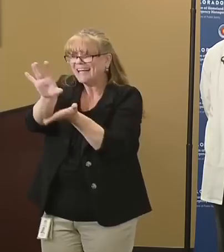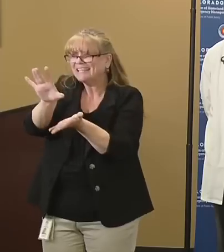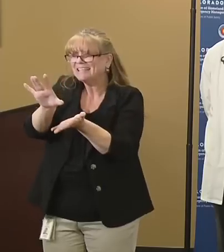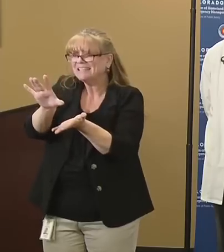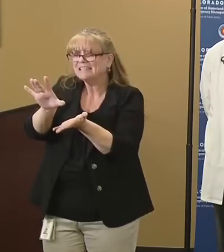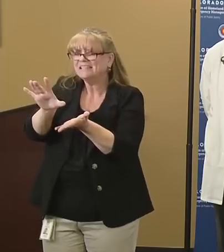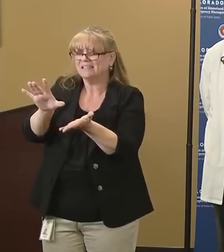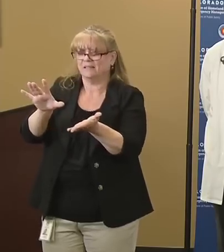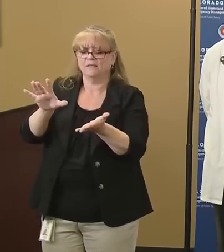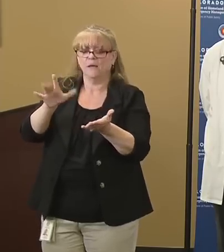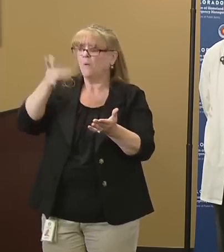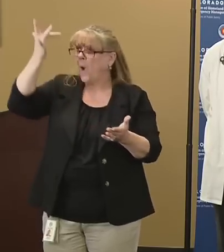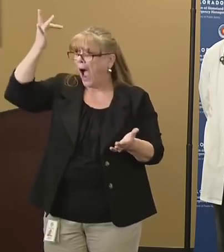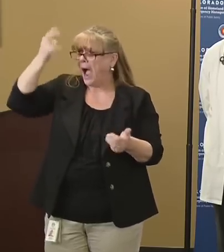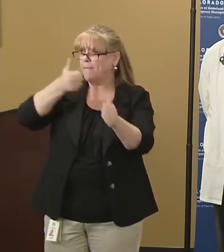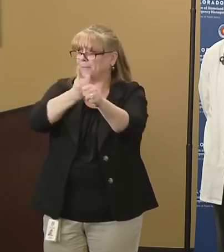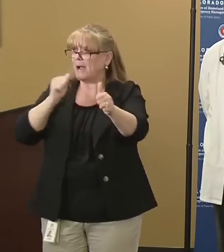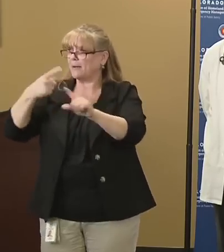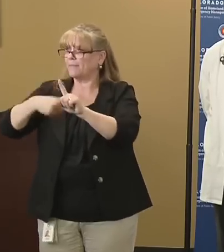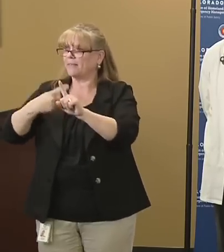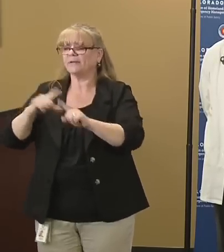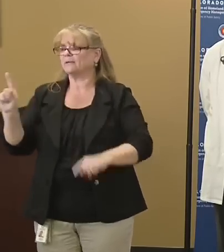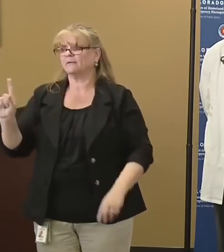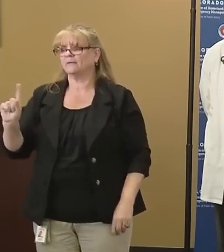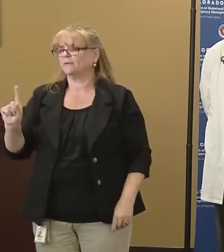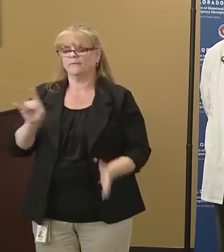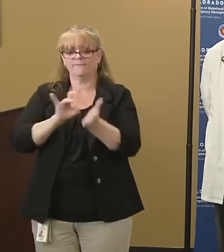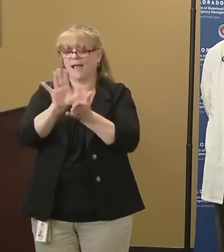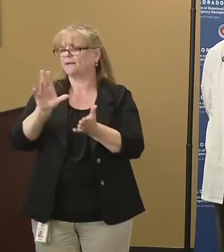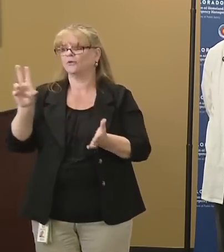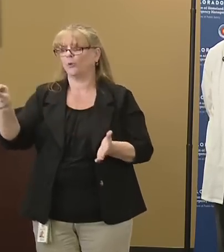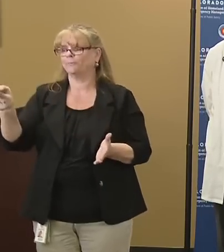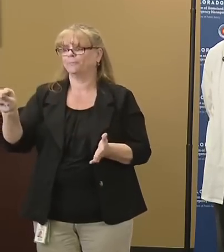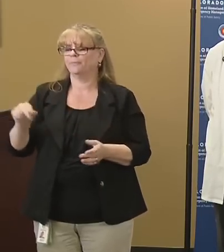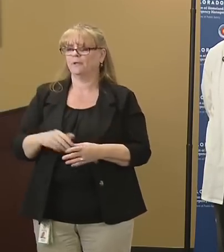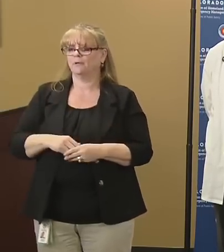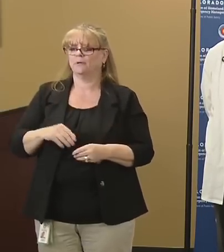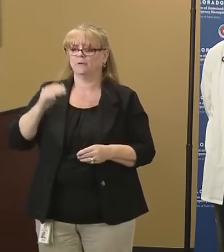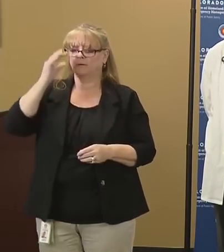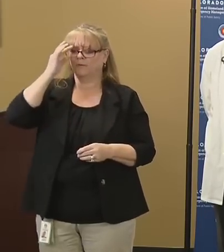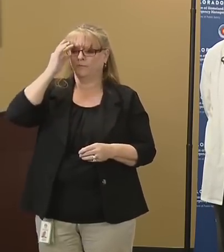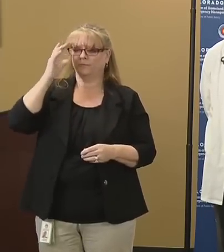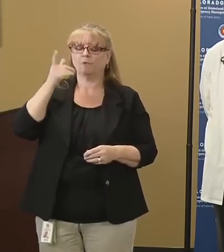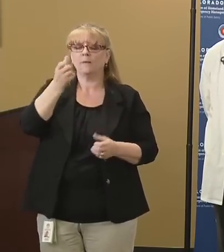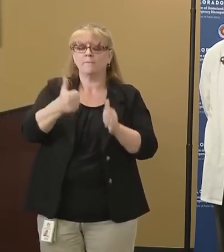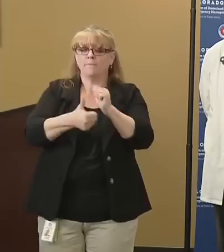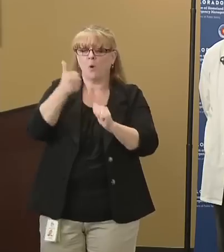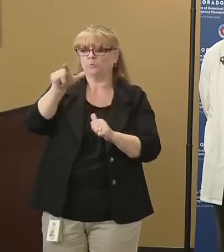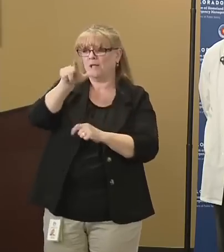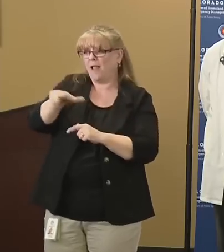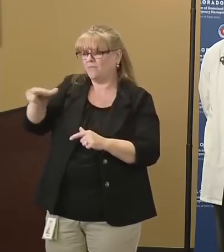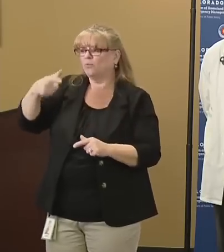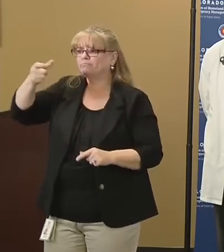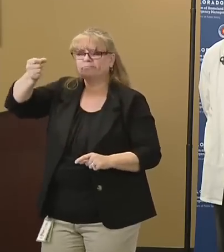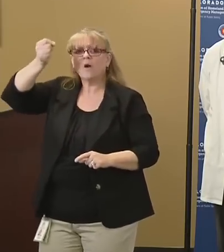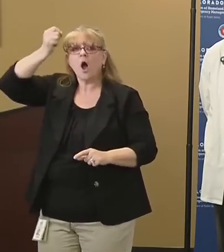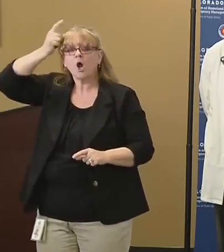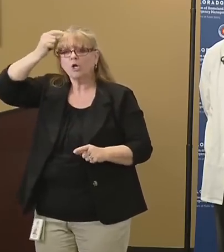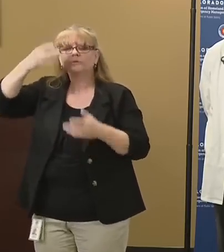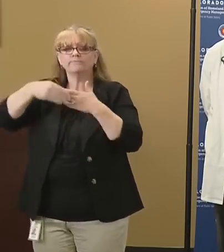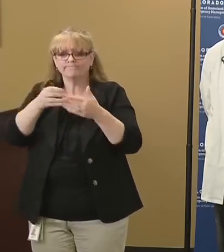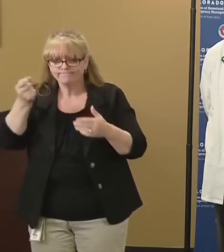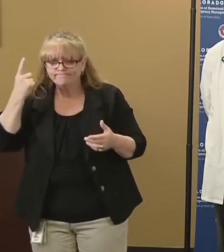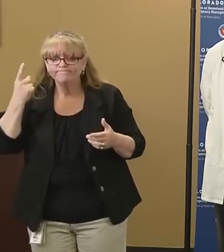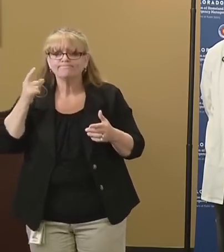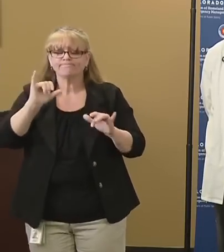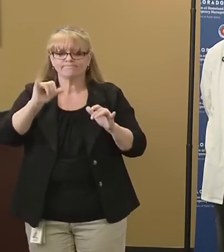lack of payment. That doesn't mean that most landlords understand what's happening, and they're either saying we're giving you a month forbearance, or you spread